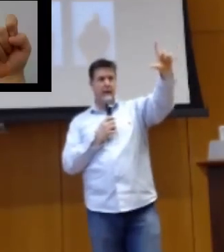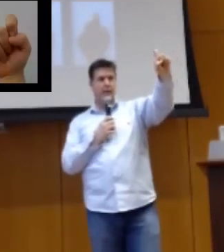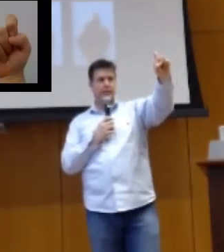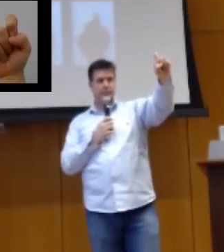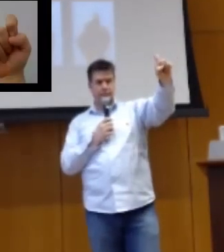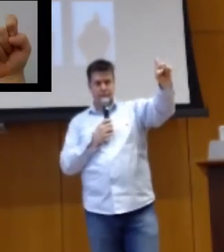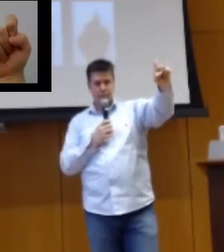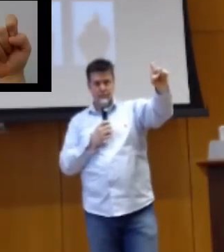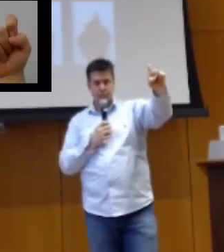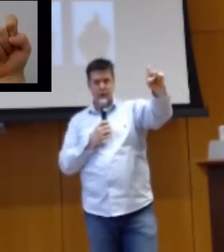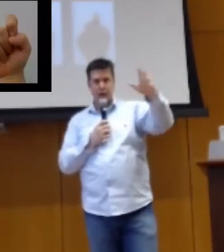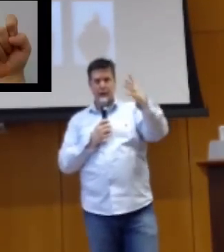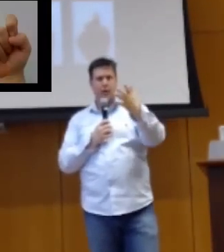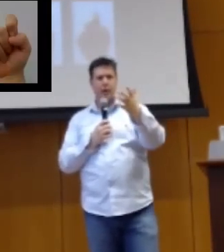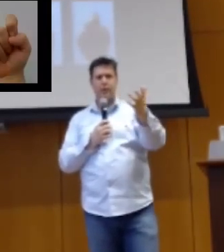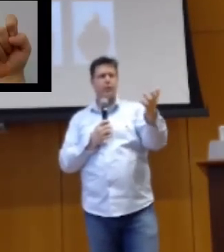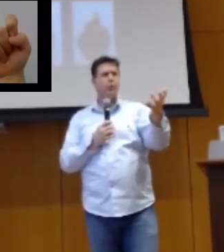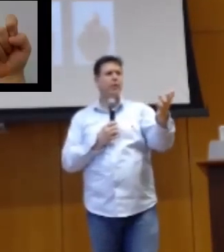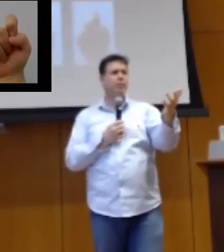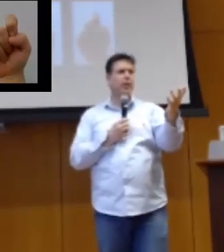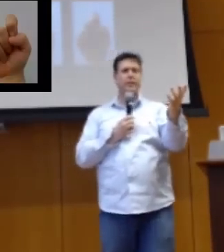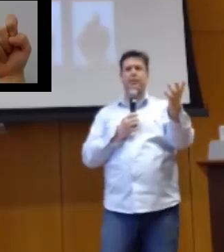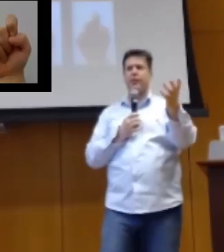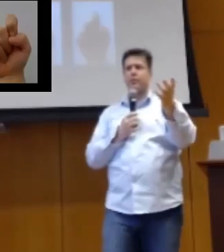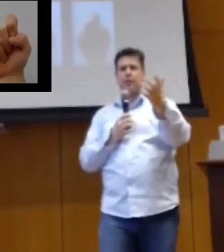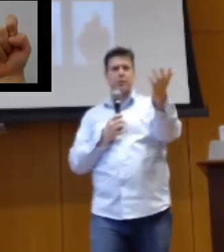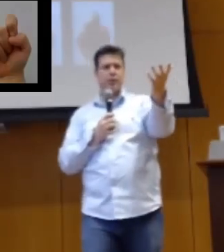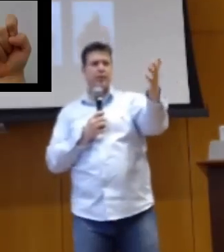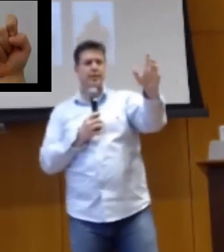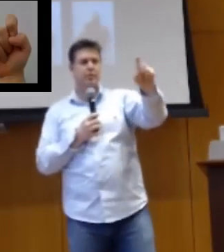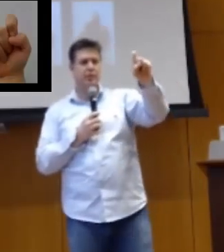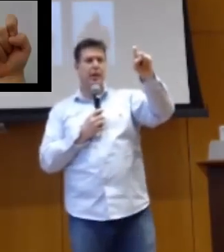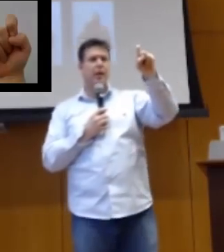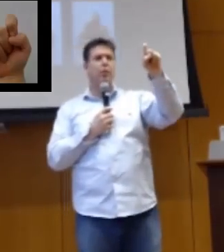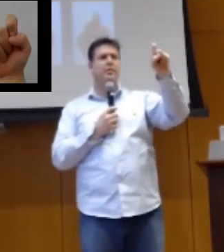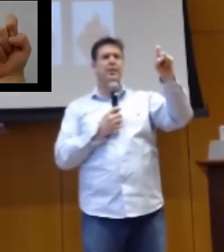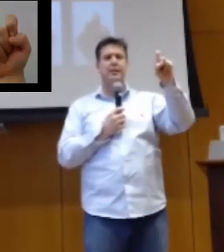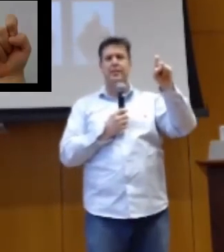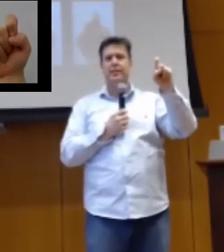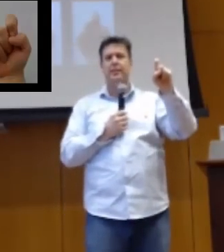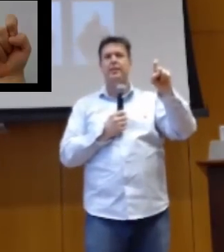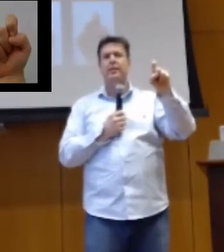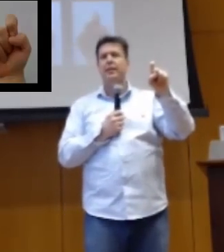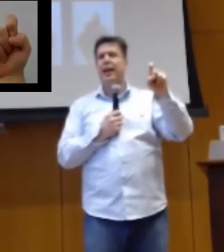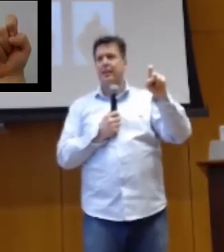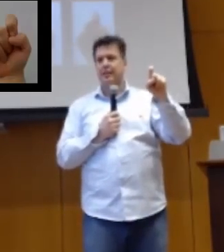L. Now, if you know anything about ASL fingerspelling, there's one thing that's interesting. What is this? X.